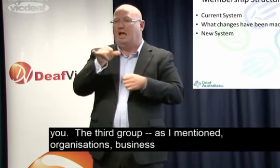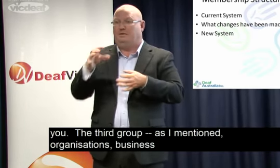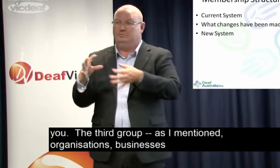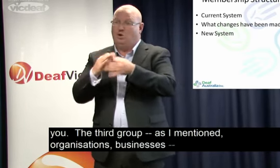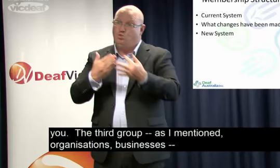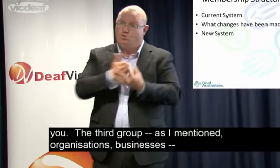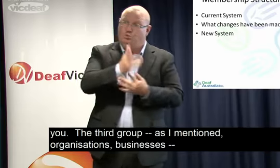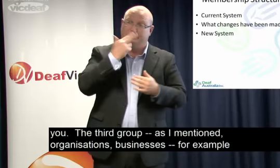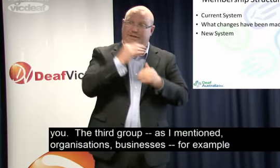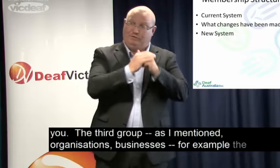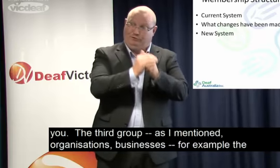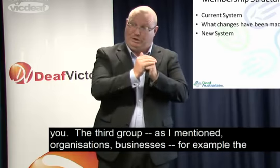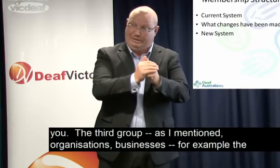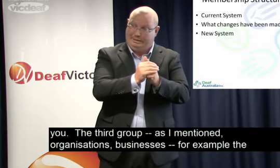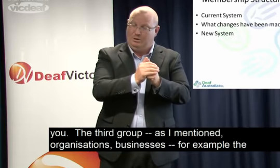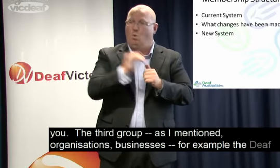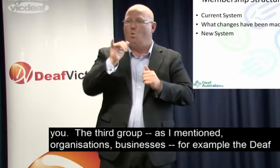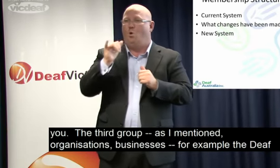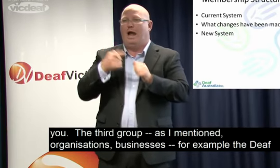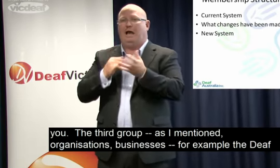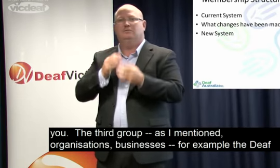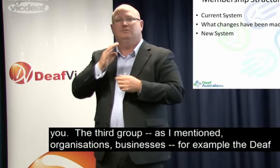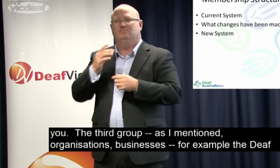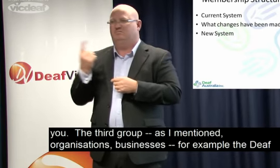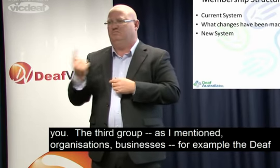Australia, would either join through the deaf-friendly initiative